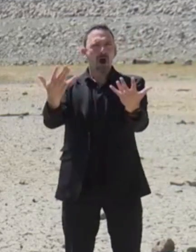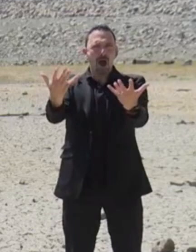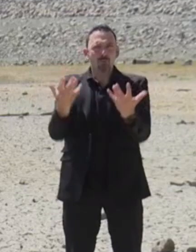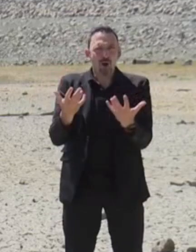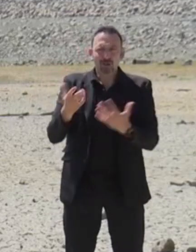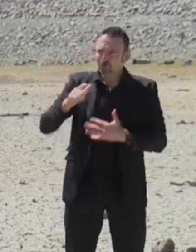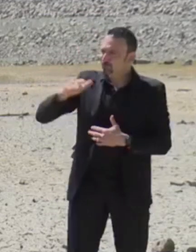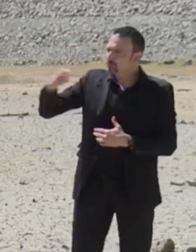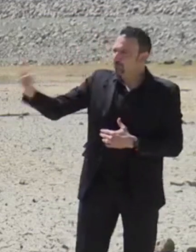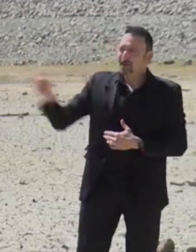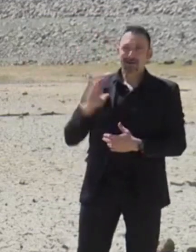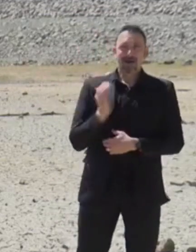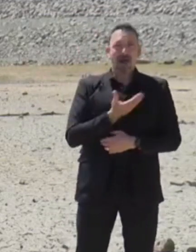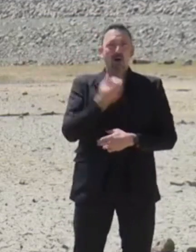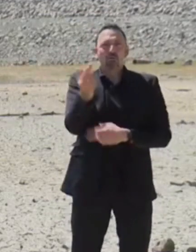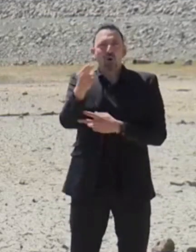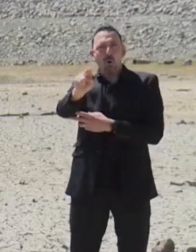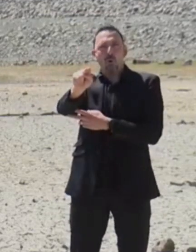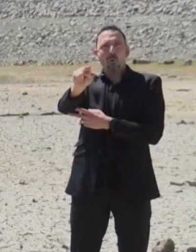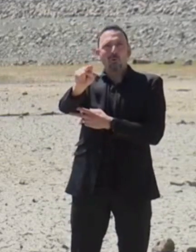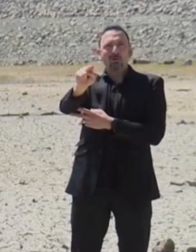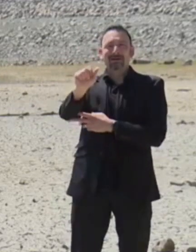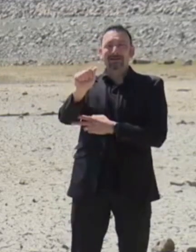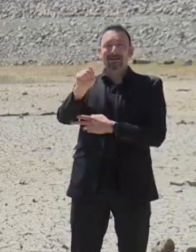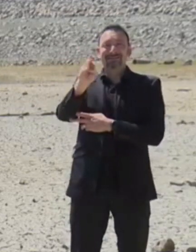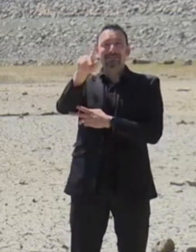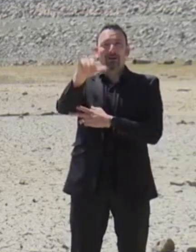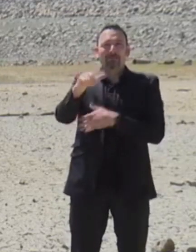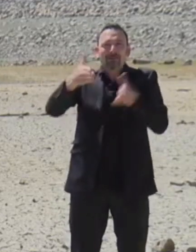own Assemblyman Jim Wood.